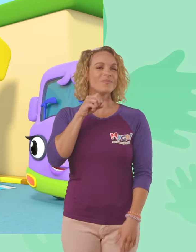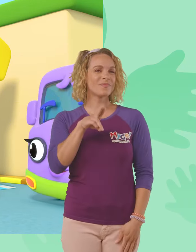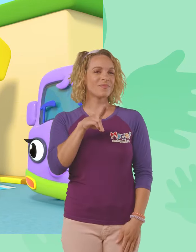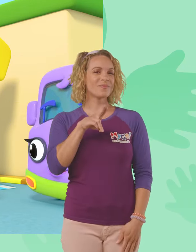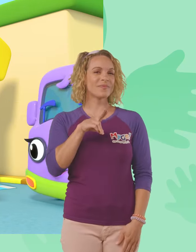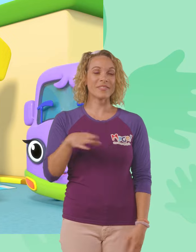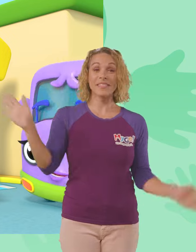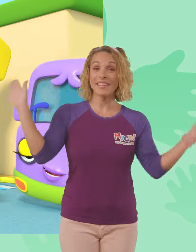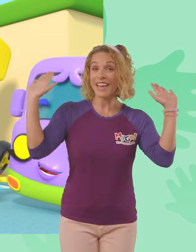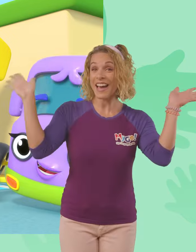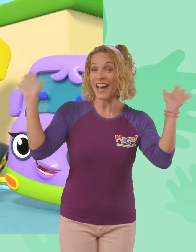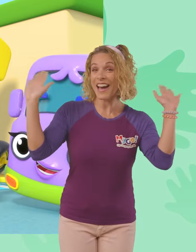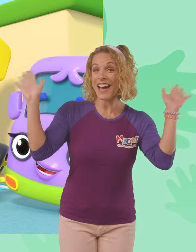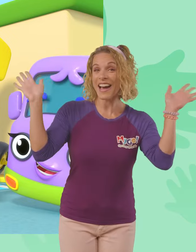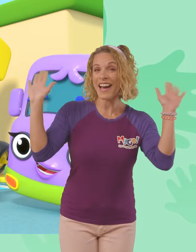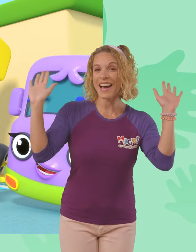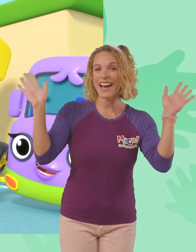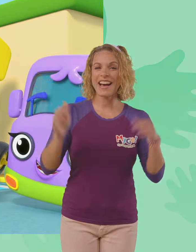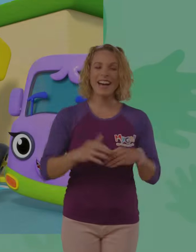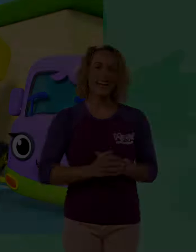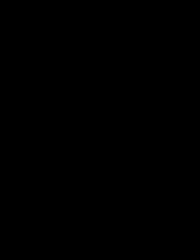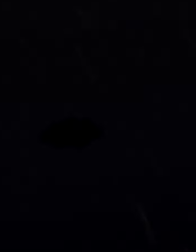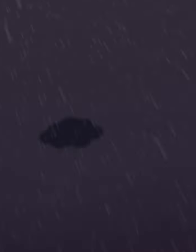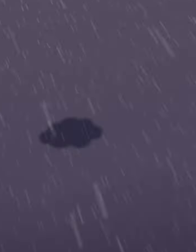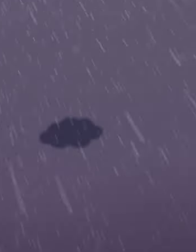Gecko. Bye!